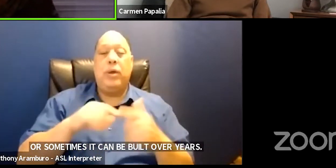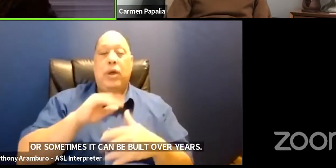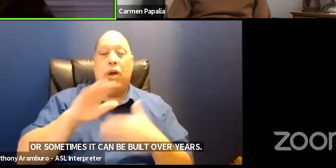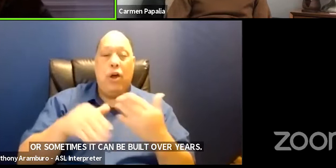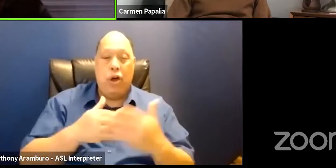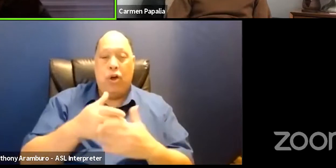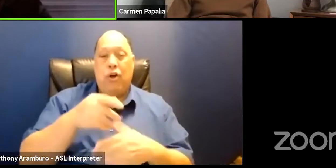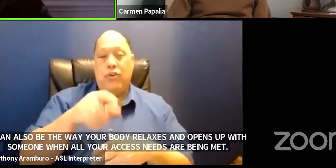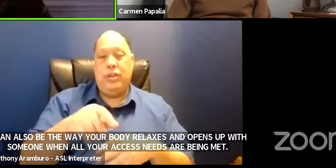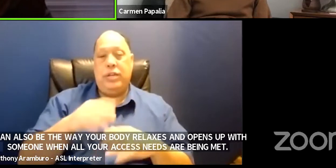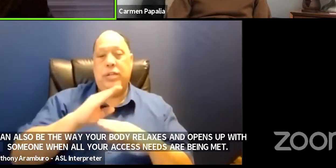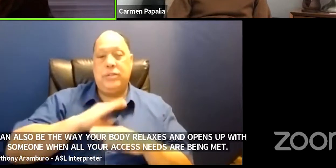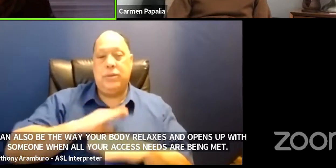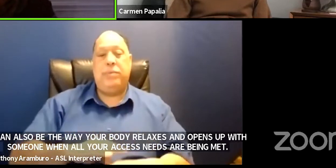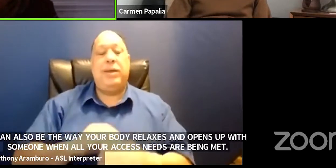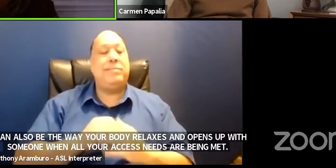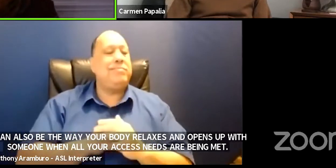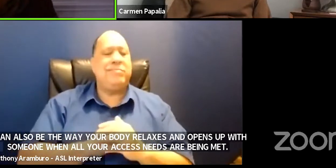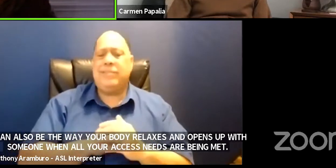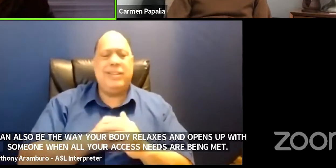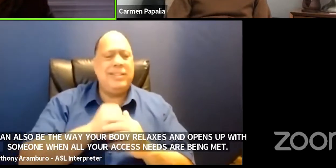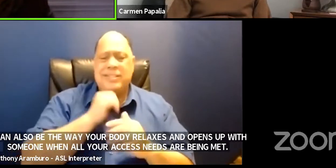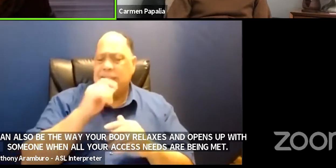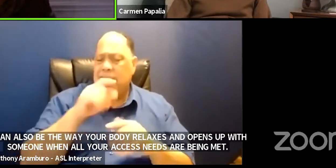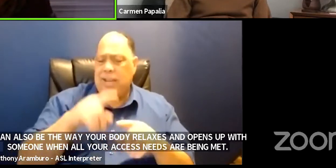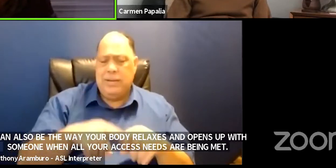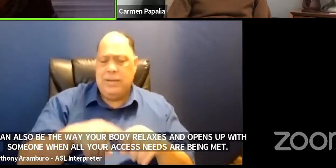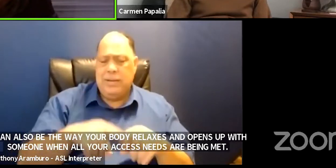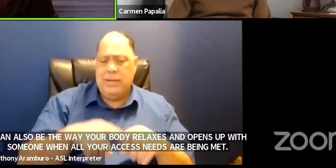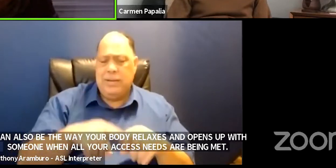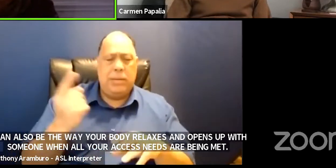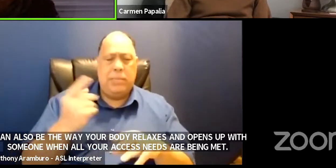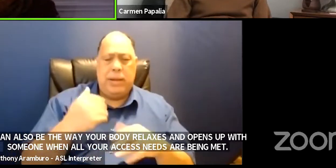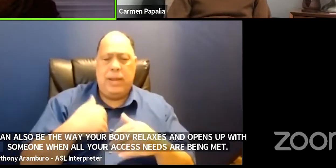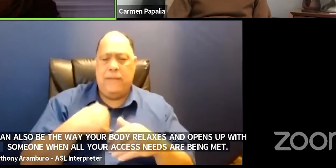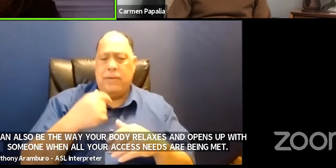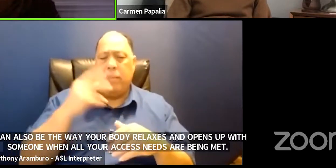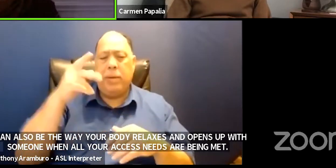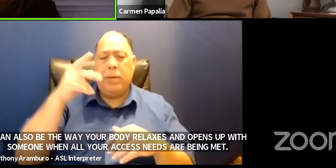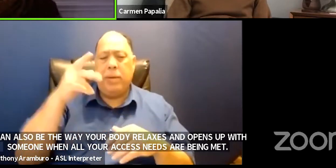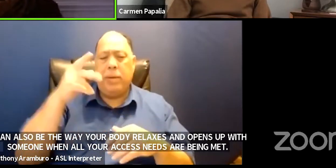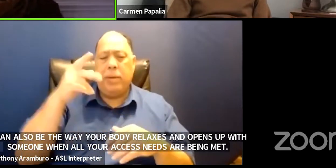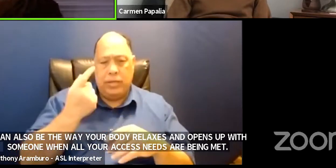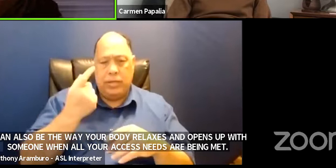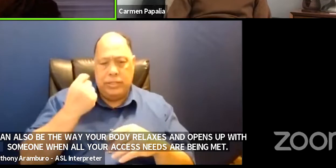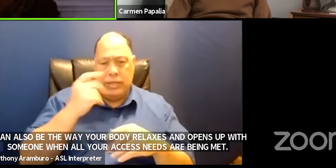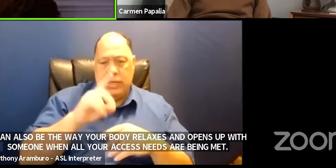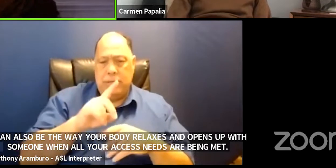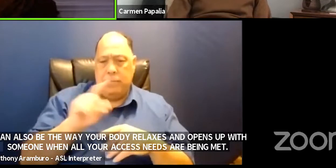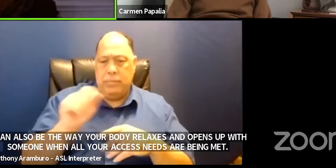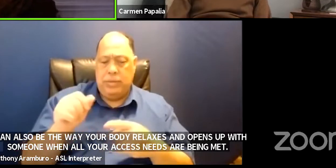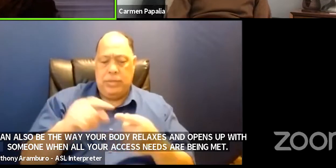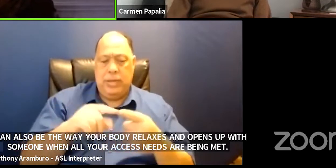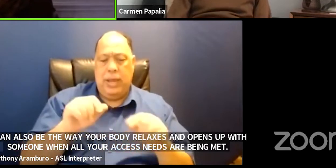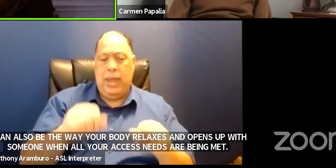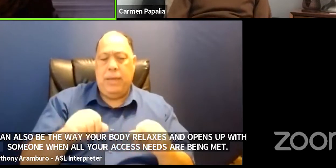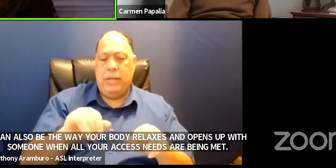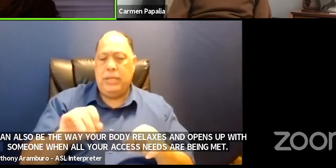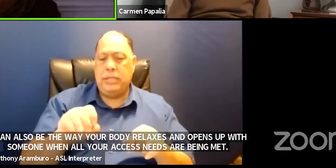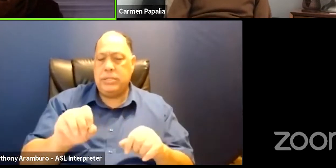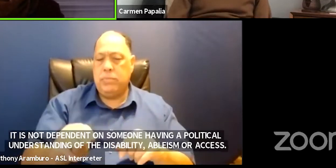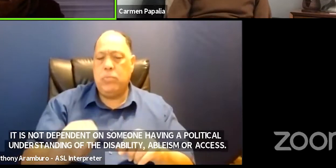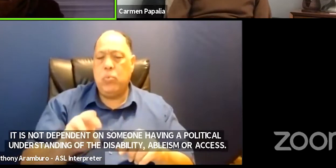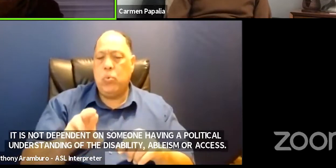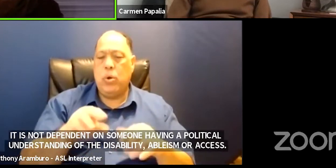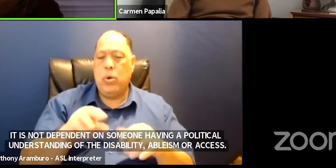It is not dependent on someone having a political understanding of disability, ableism, or access. Some of the people